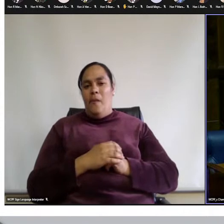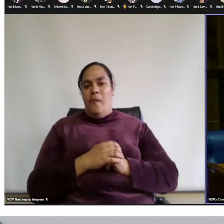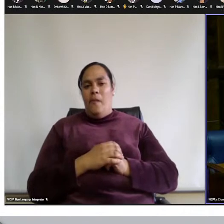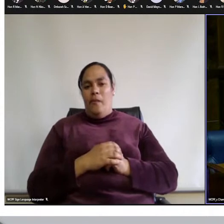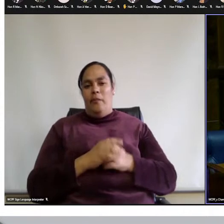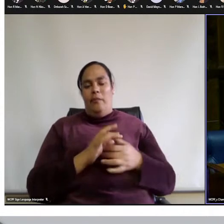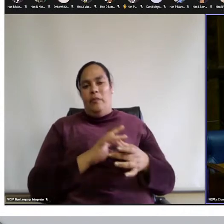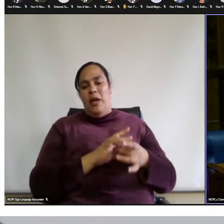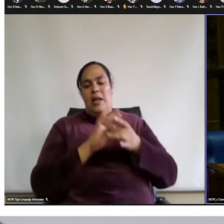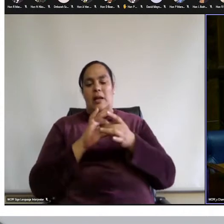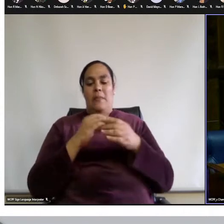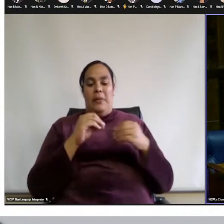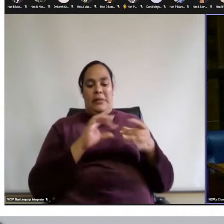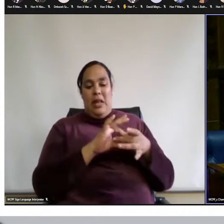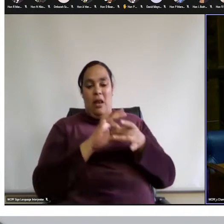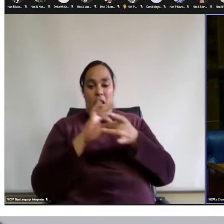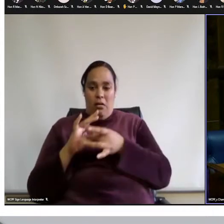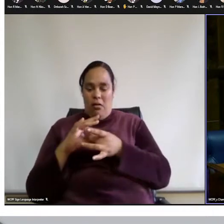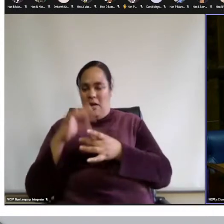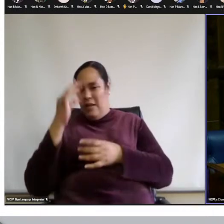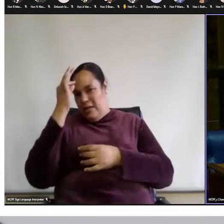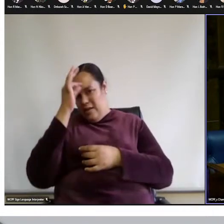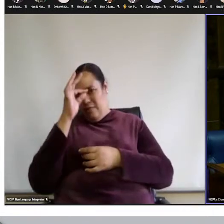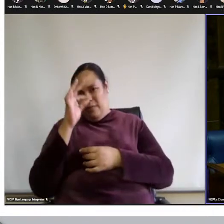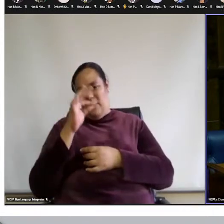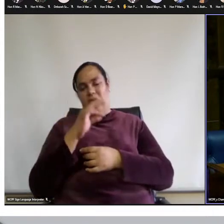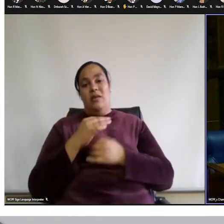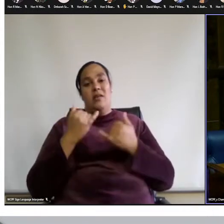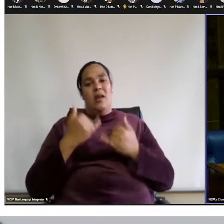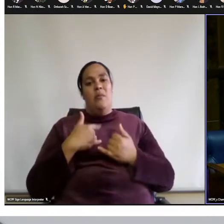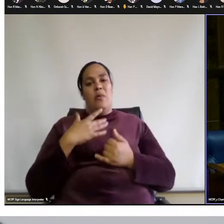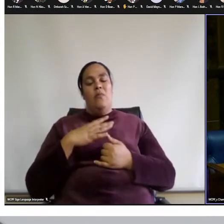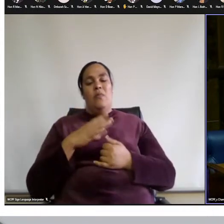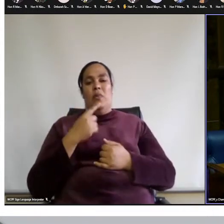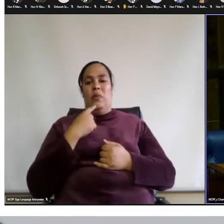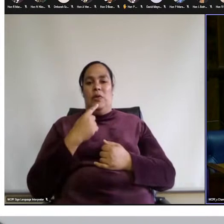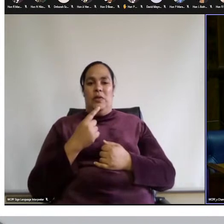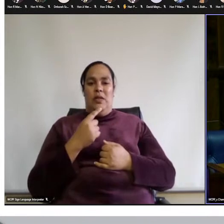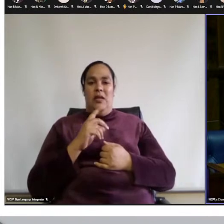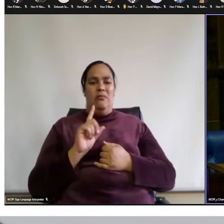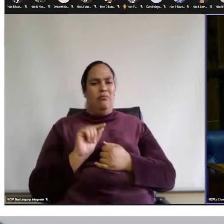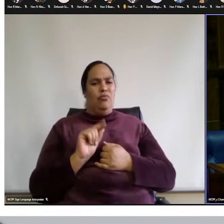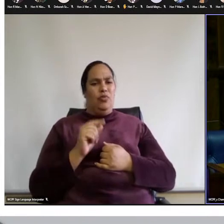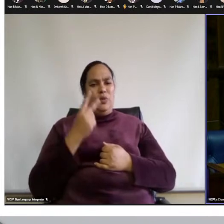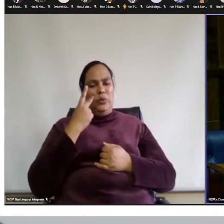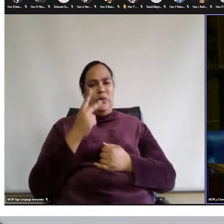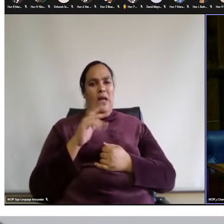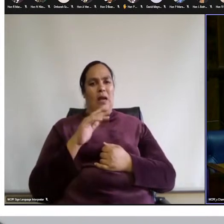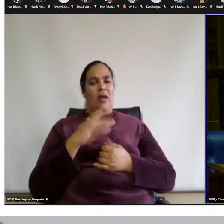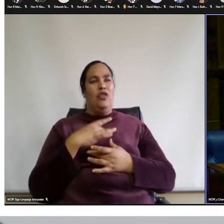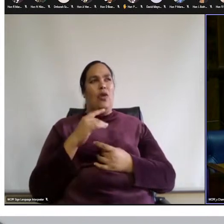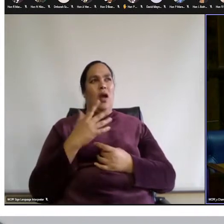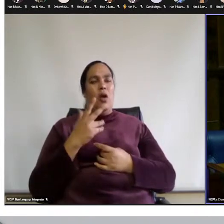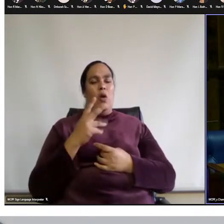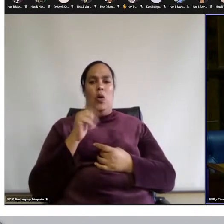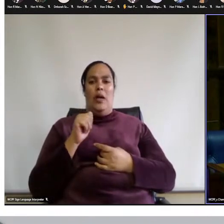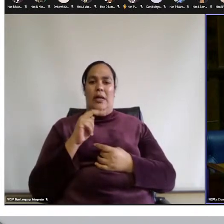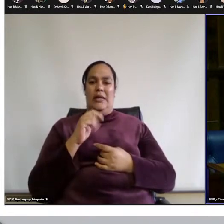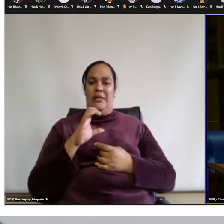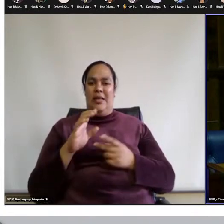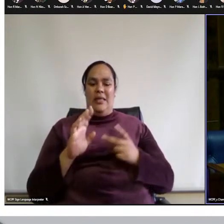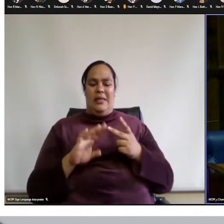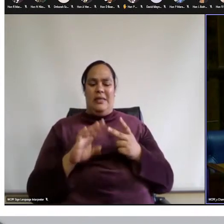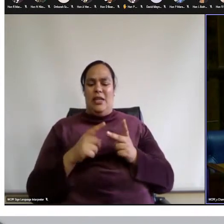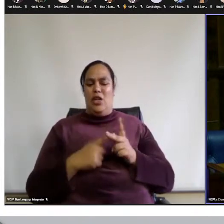linking business and government. Now, I want to say that it's interesting how the ANC this is the second